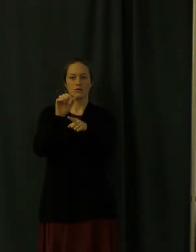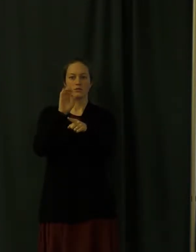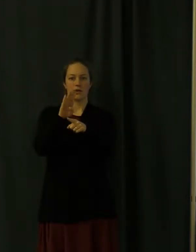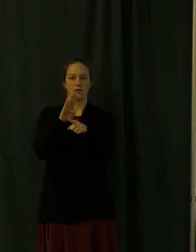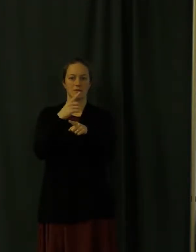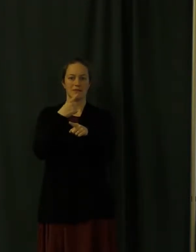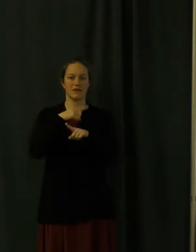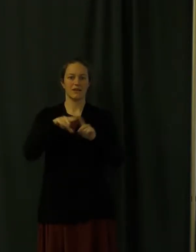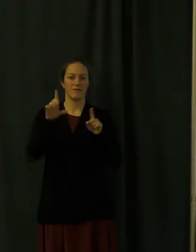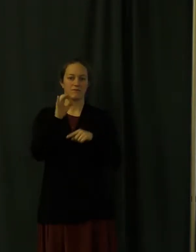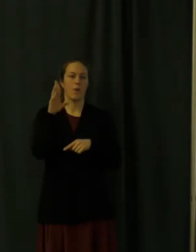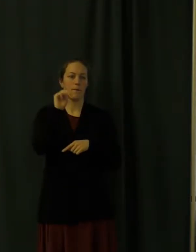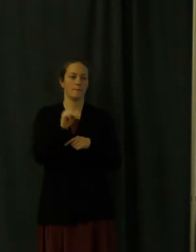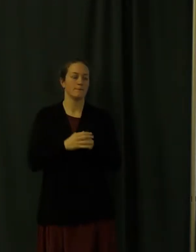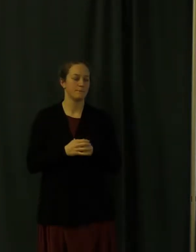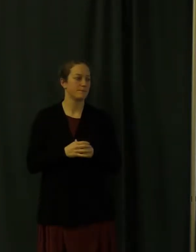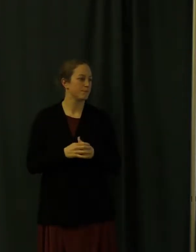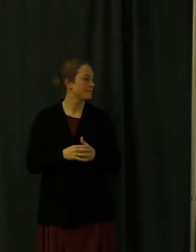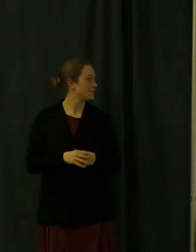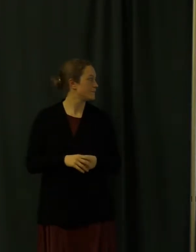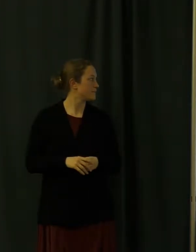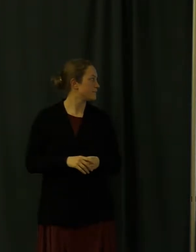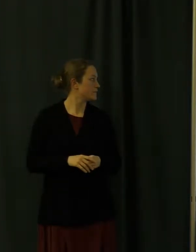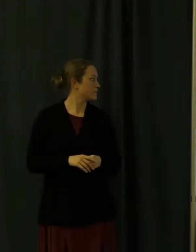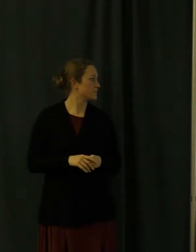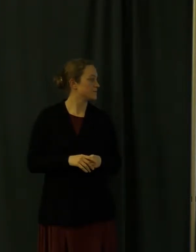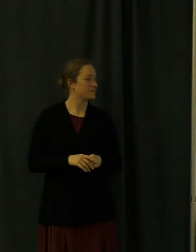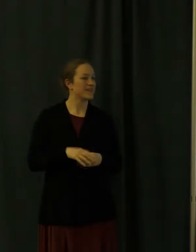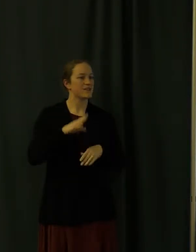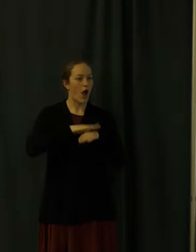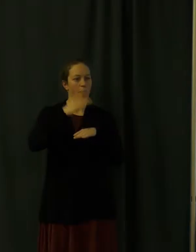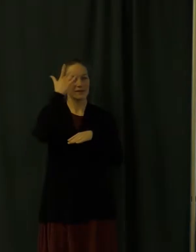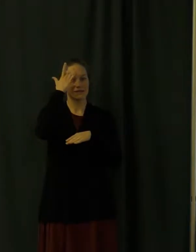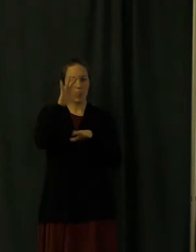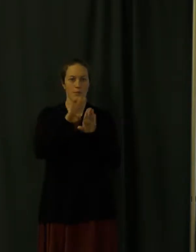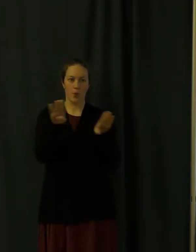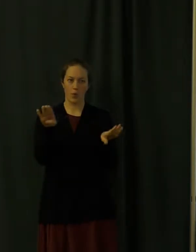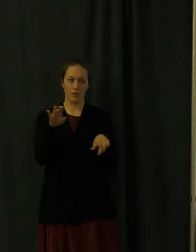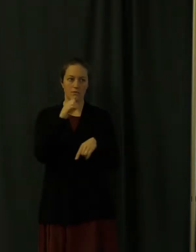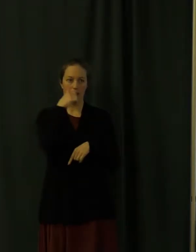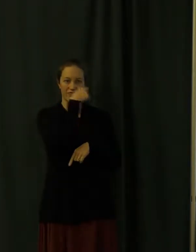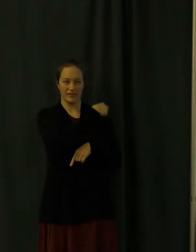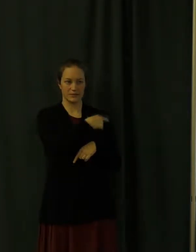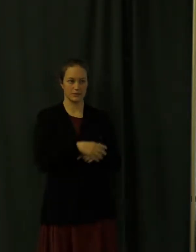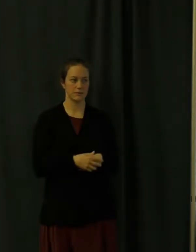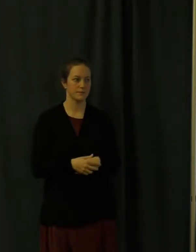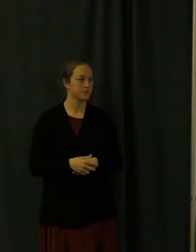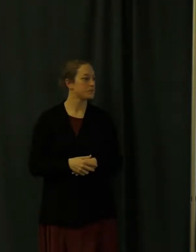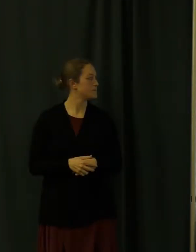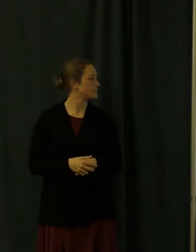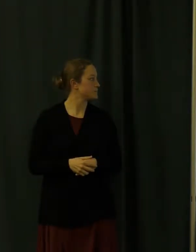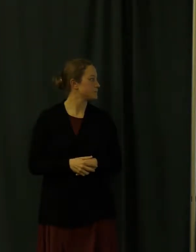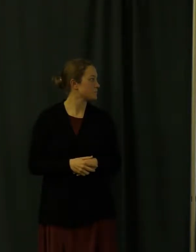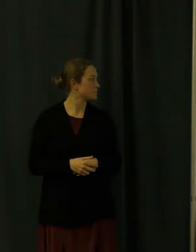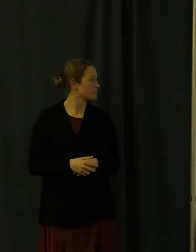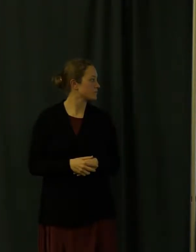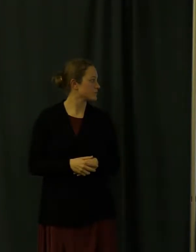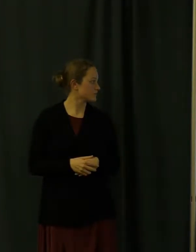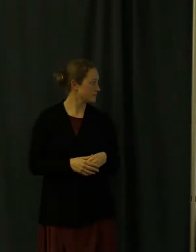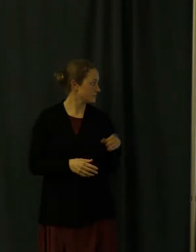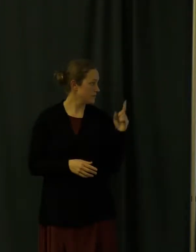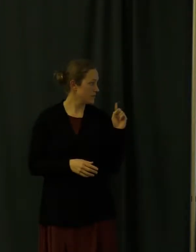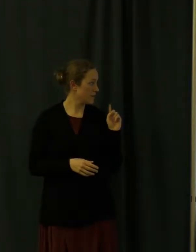tool. yeah. Gotcha. I didn't know if this could do that, if Google could do that too. And so then, because this